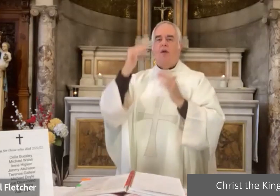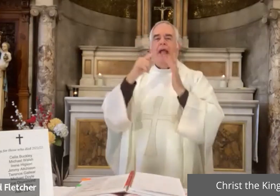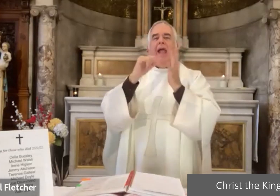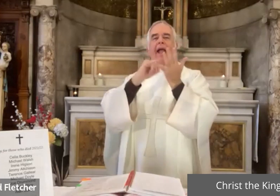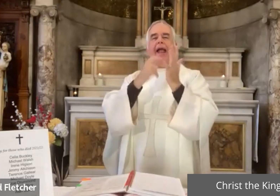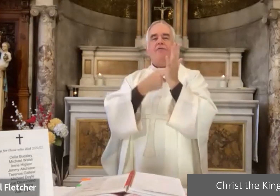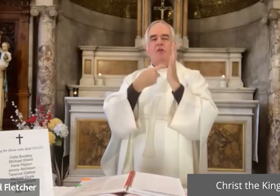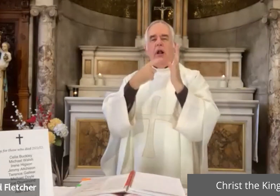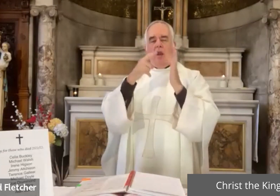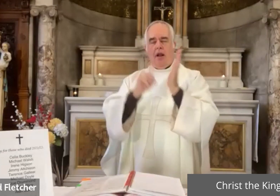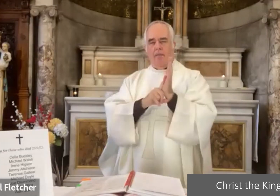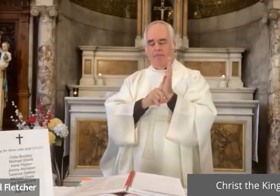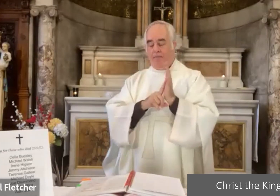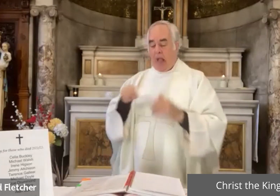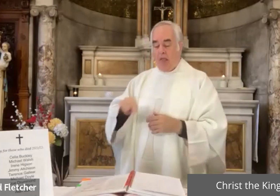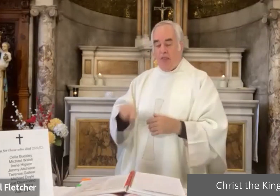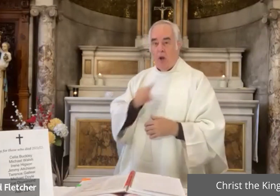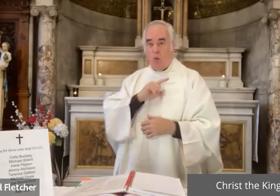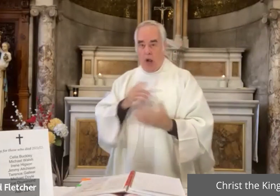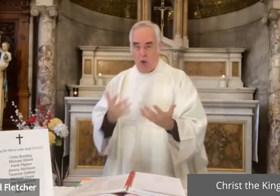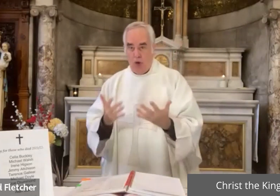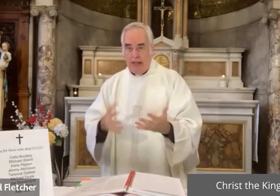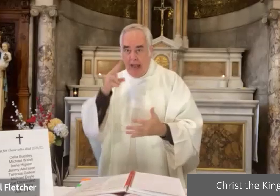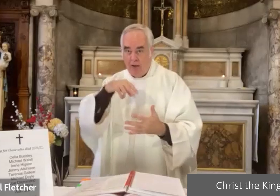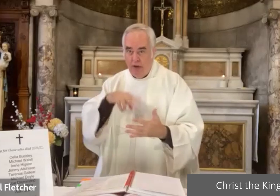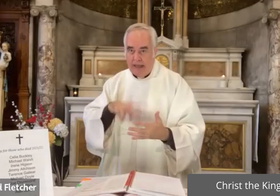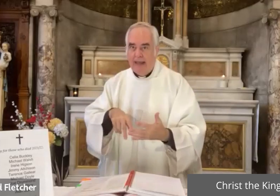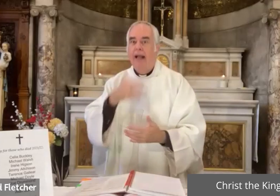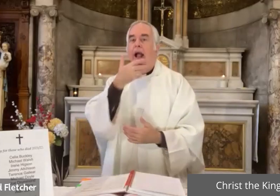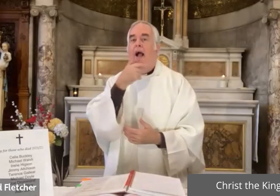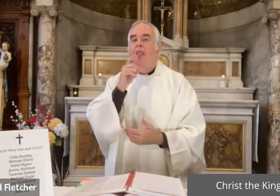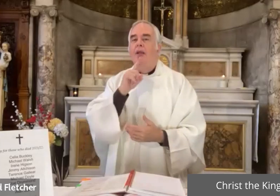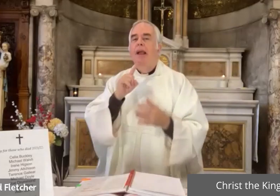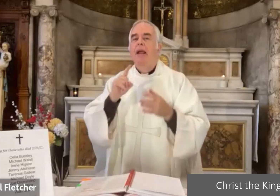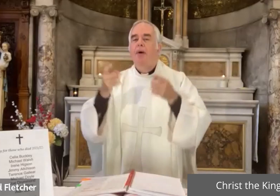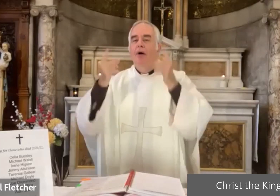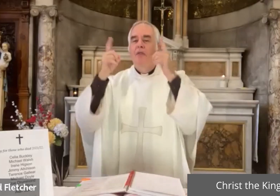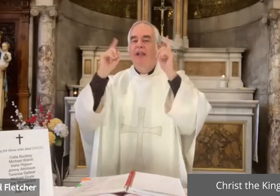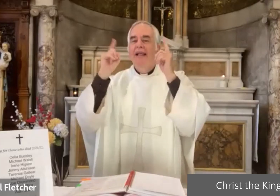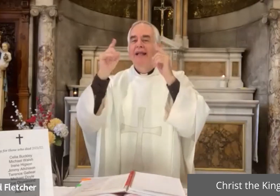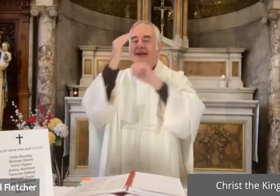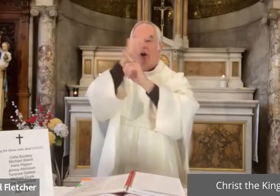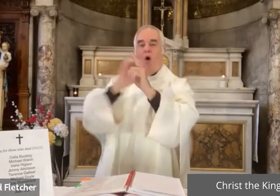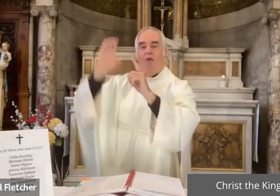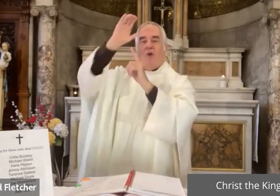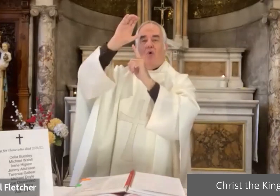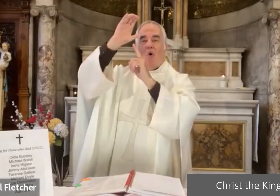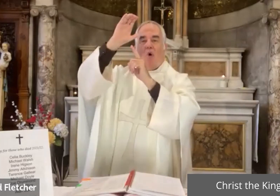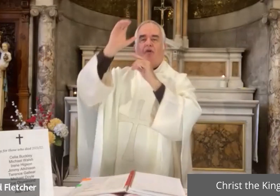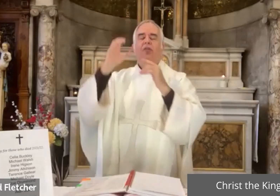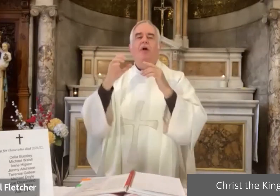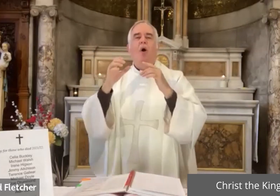more Israel. That was today's reading. The people, the leaders of